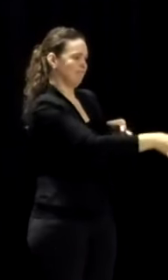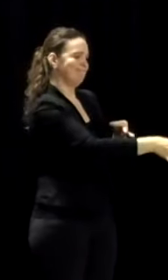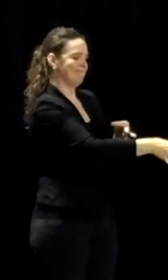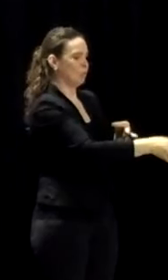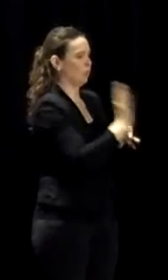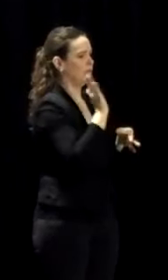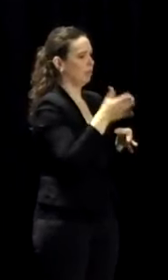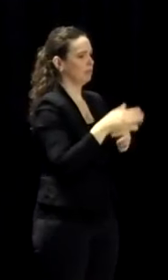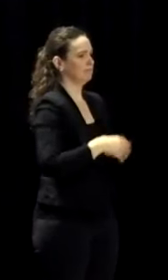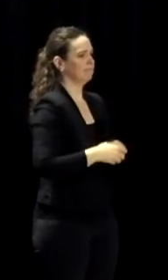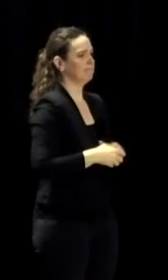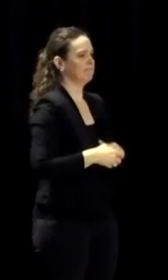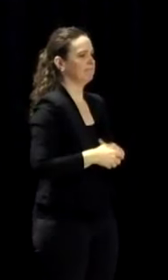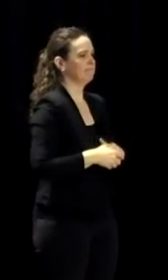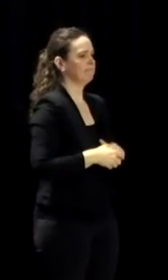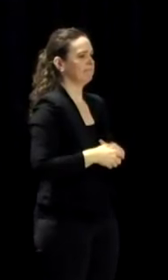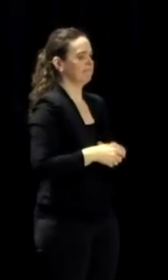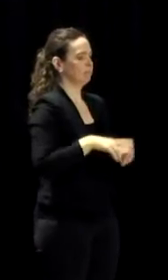now, the